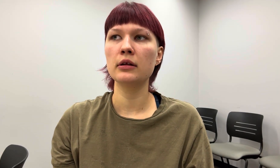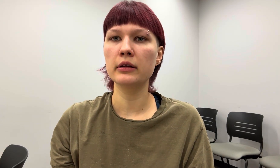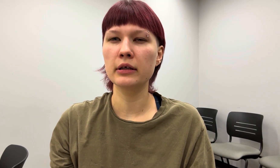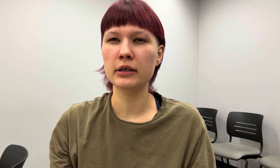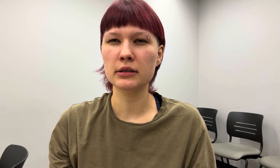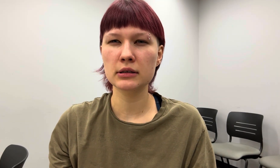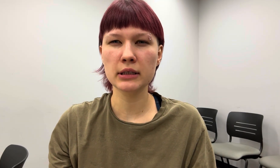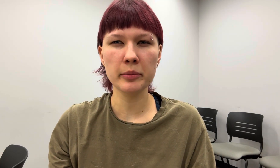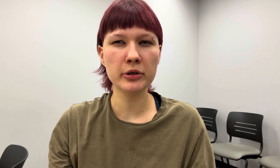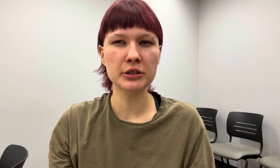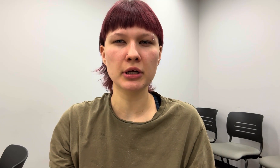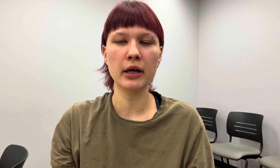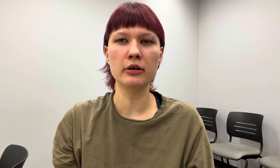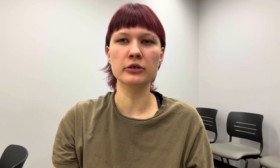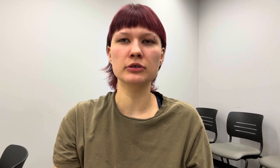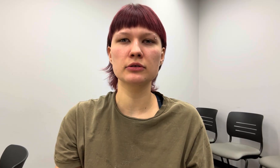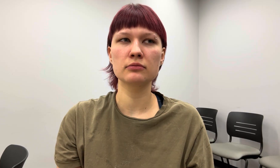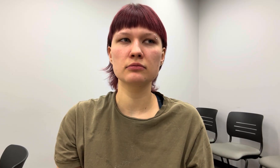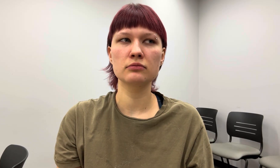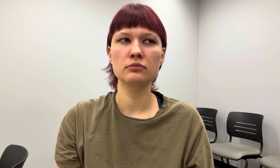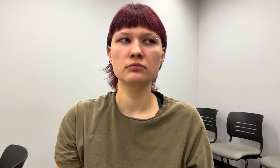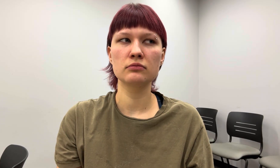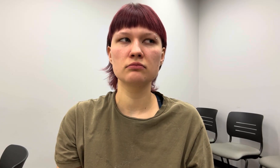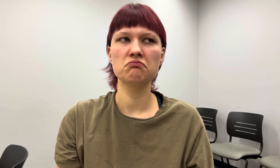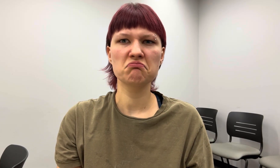The sign production errors